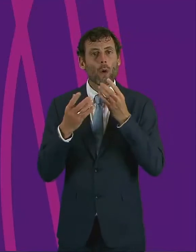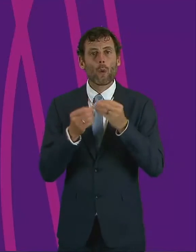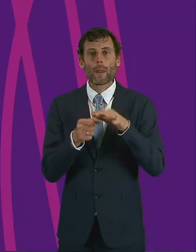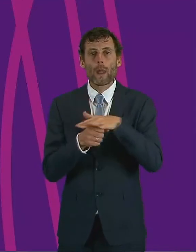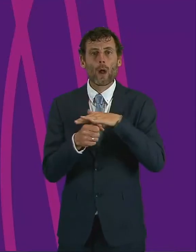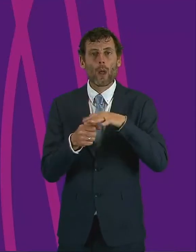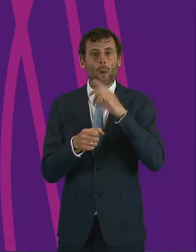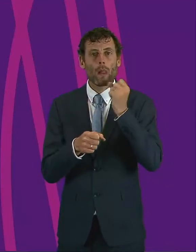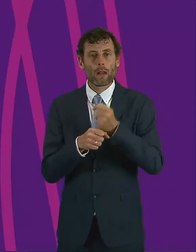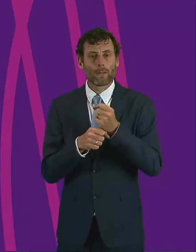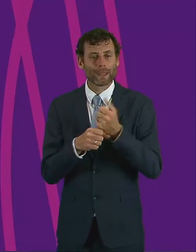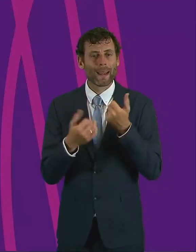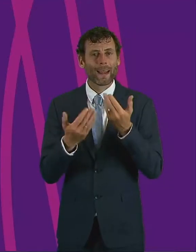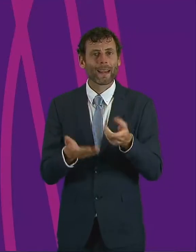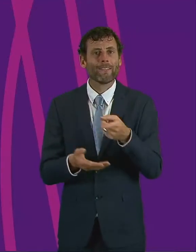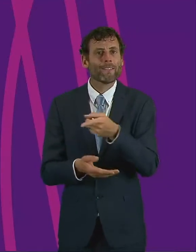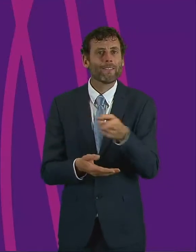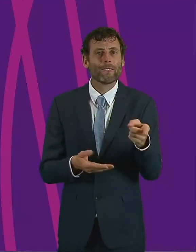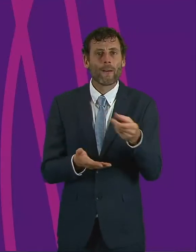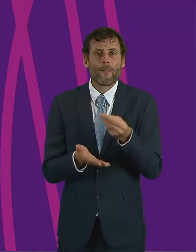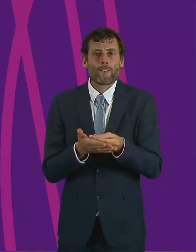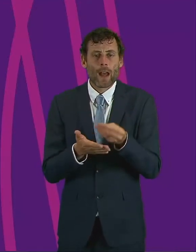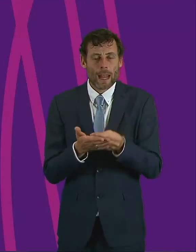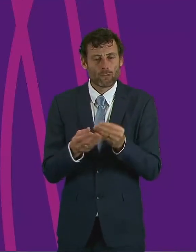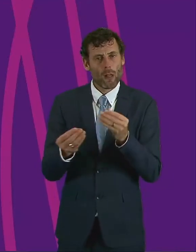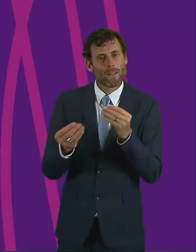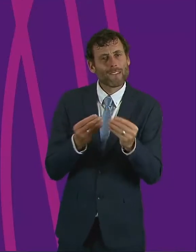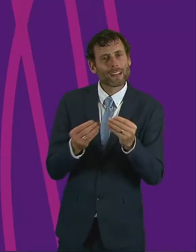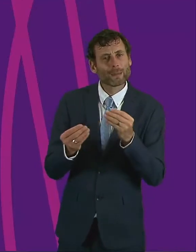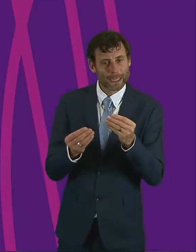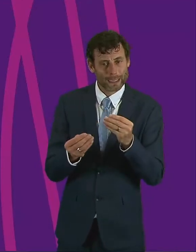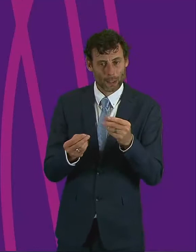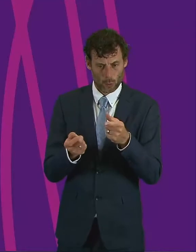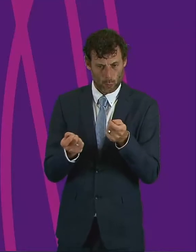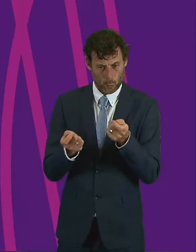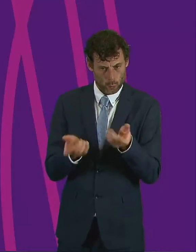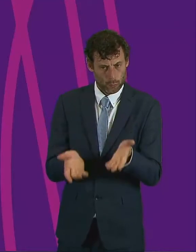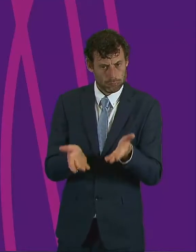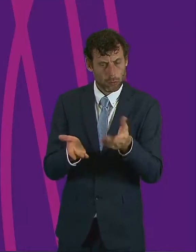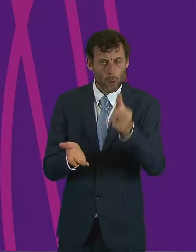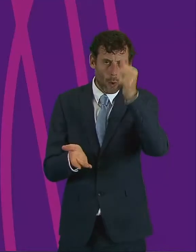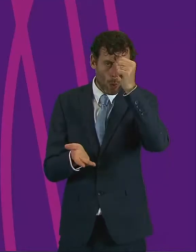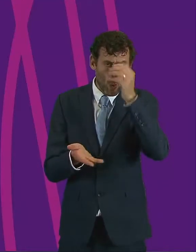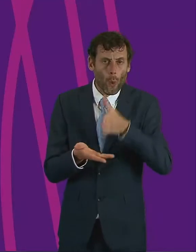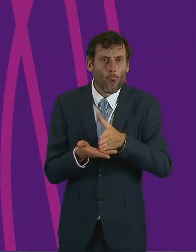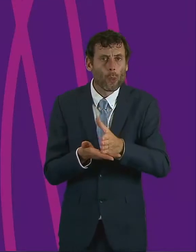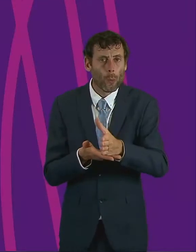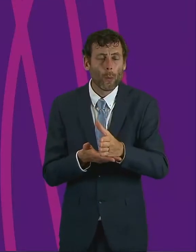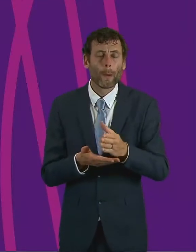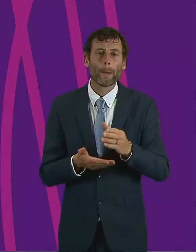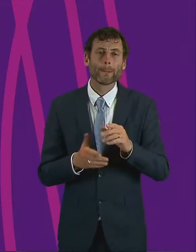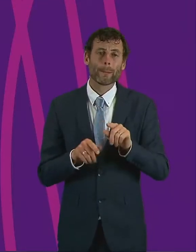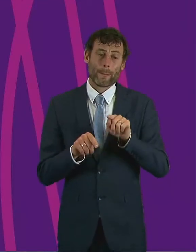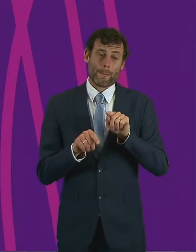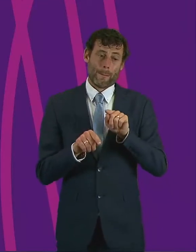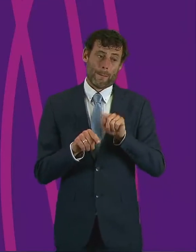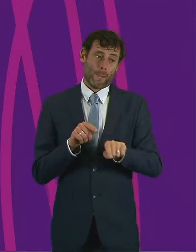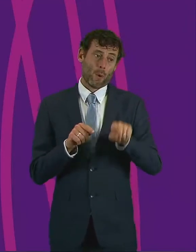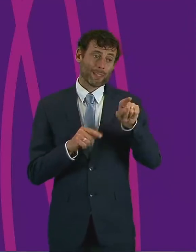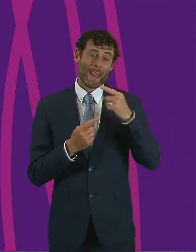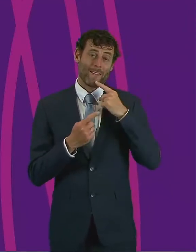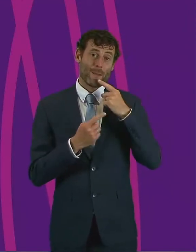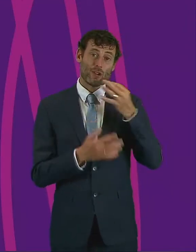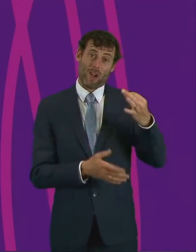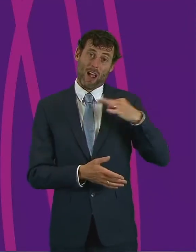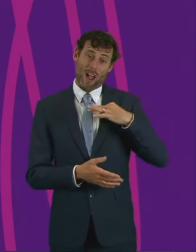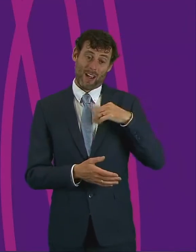financial flexibilities, and we'll do that. Most of the asks are about legislation that is reserved, but we are closely working, and